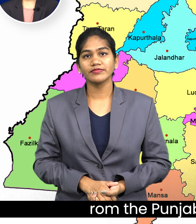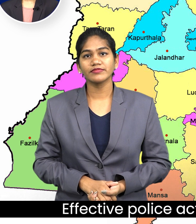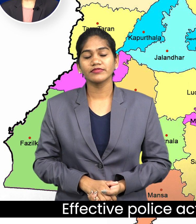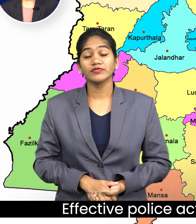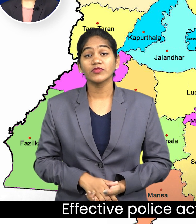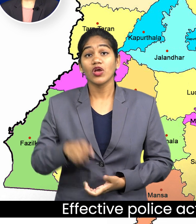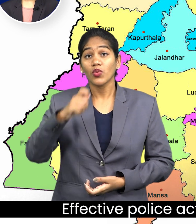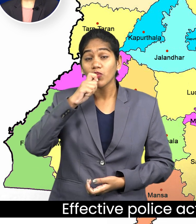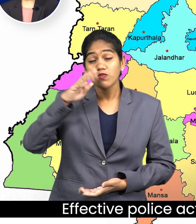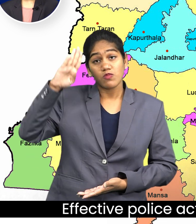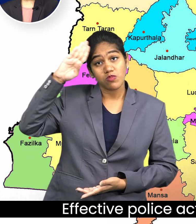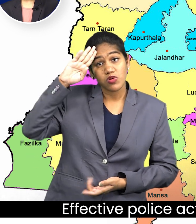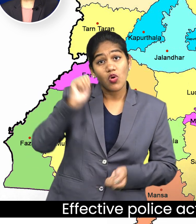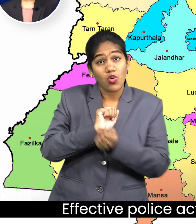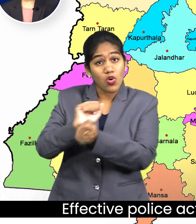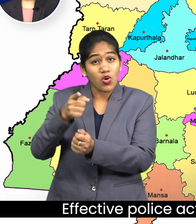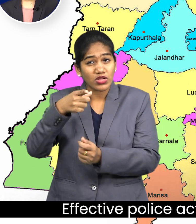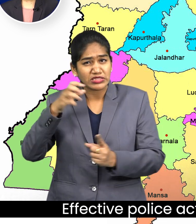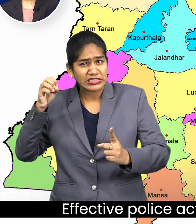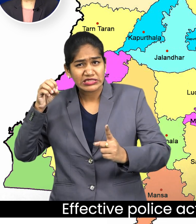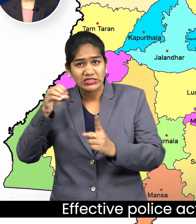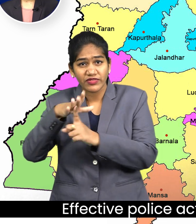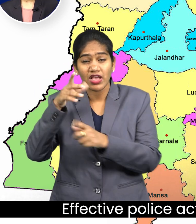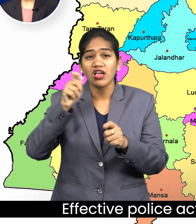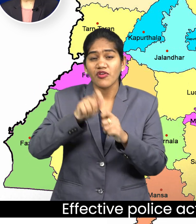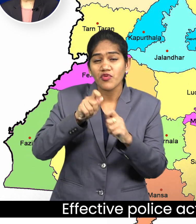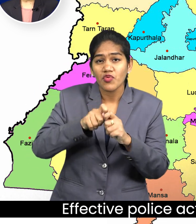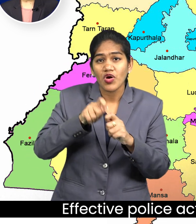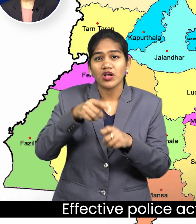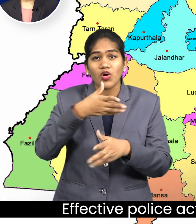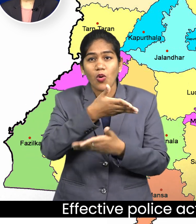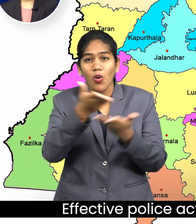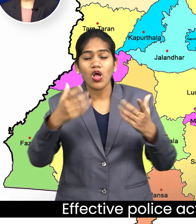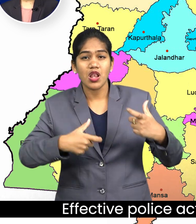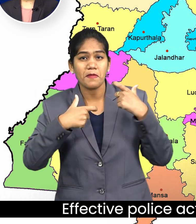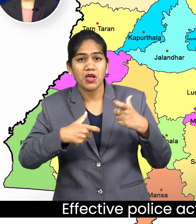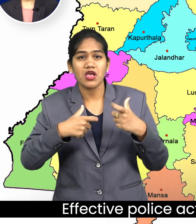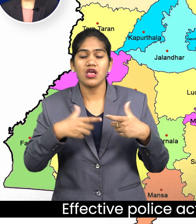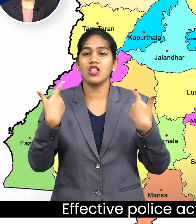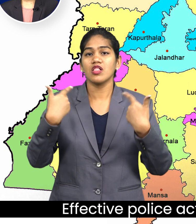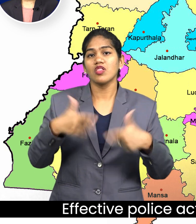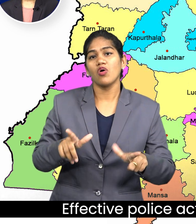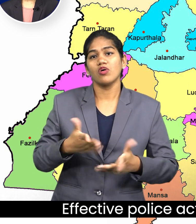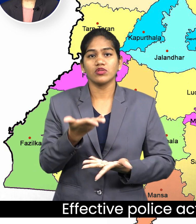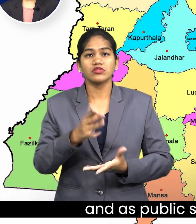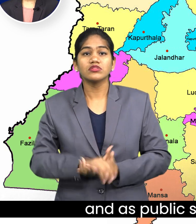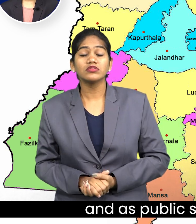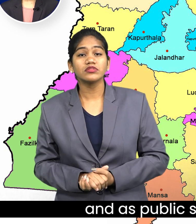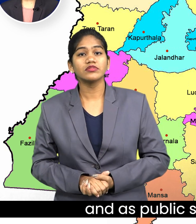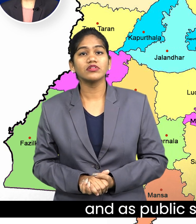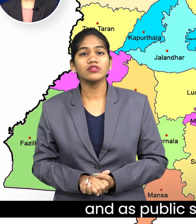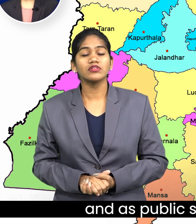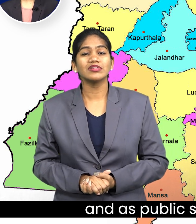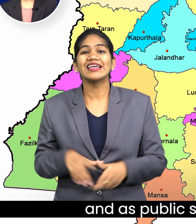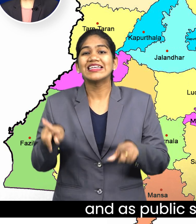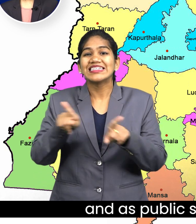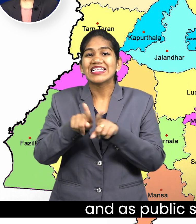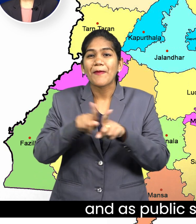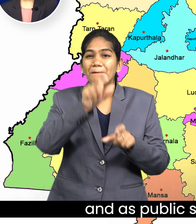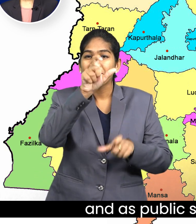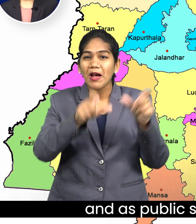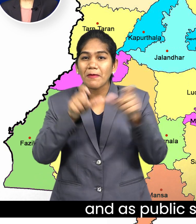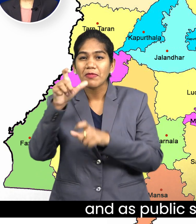Effective police action broke down the militancy. and as public